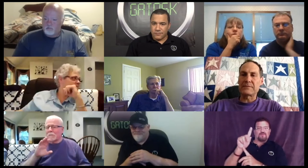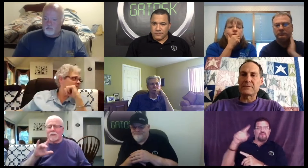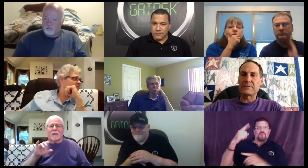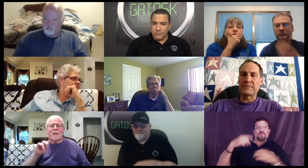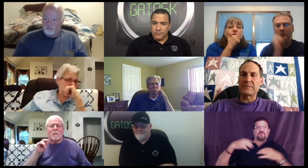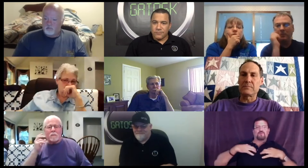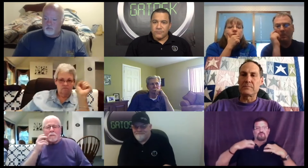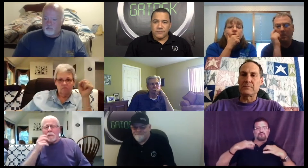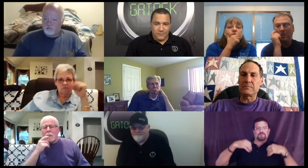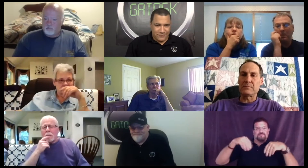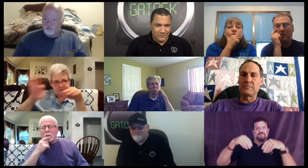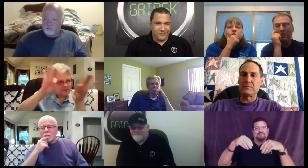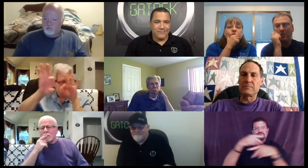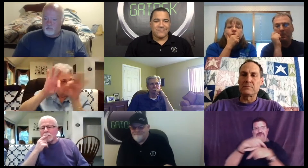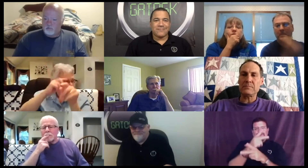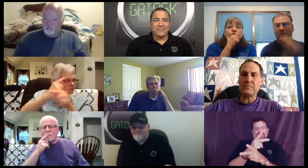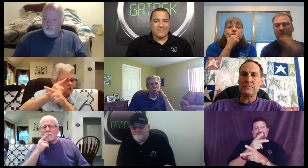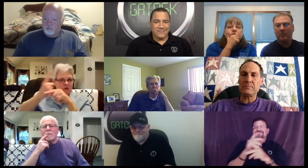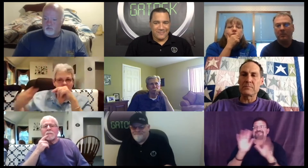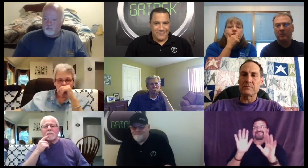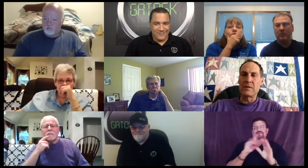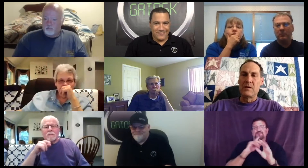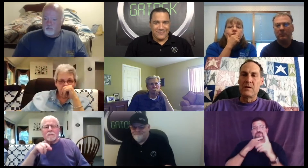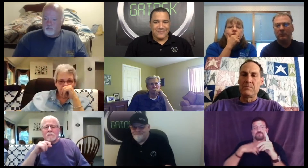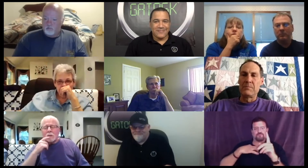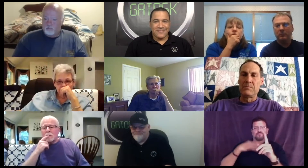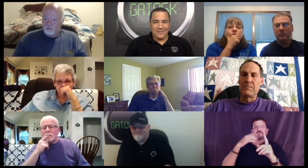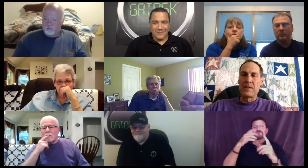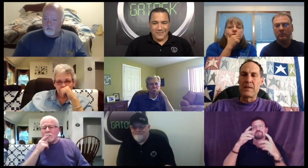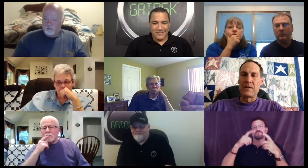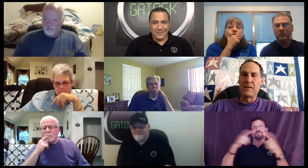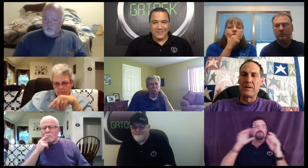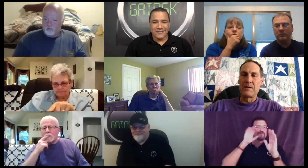People think Gatosk is only a t-shirt company, but actually t-shirts